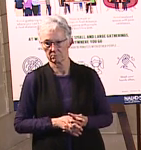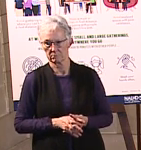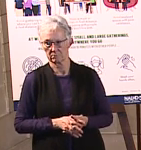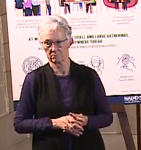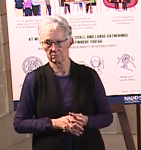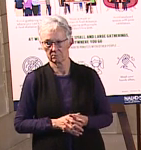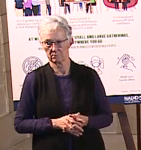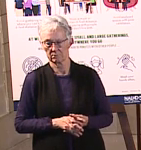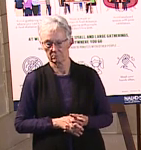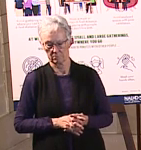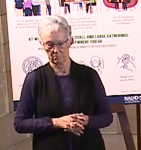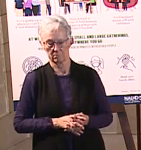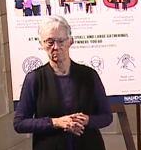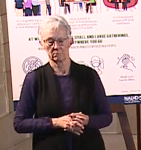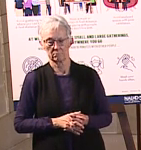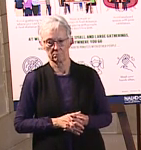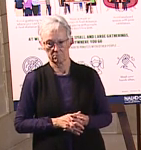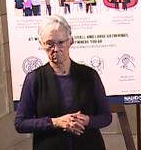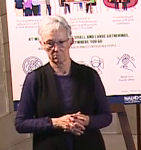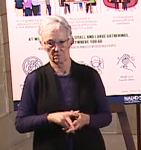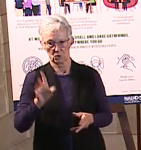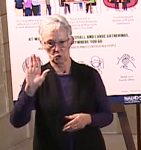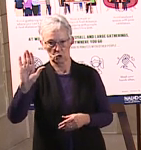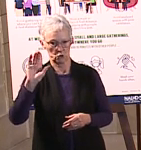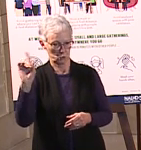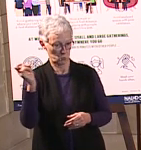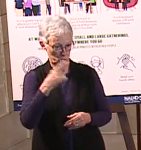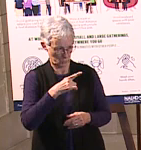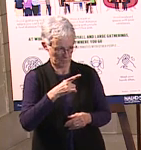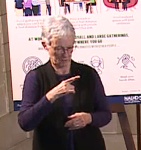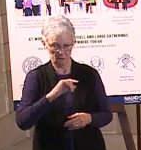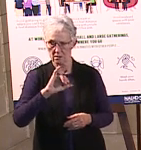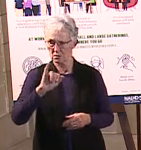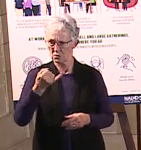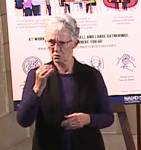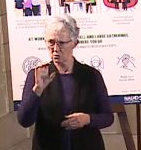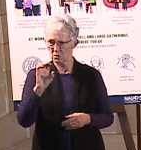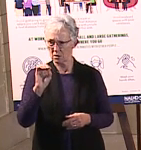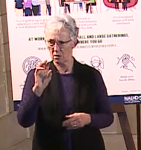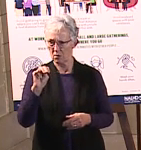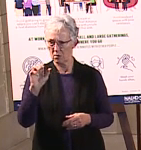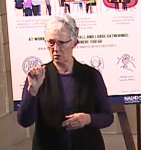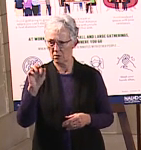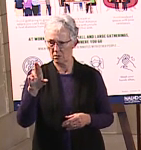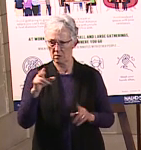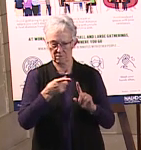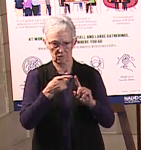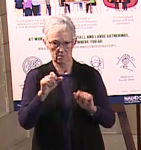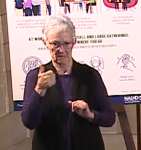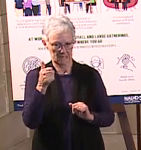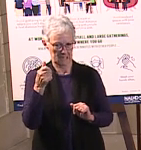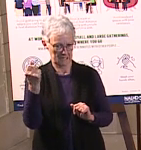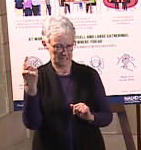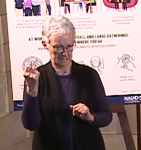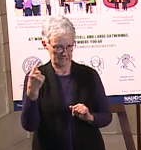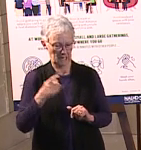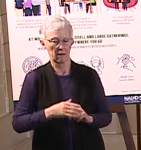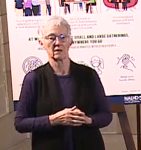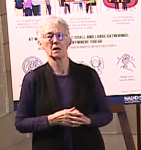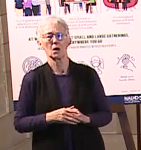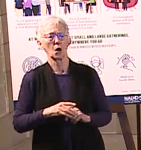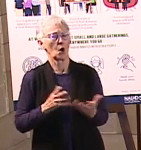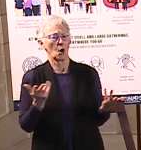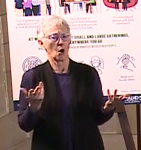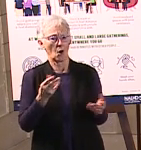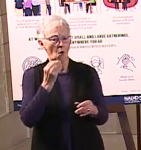frontline healthcare workers? So the question was from J. Omar from 1011, that where